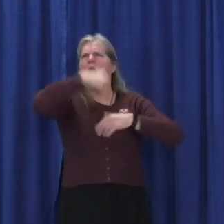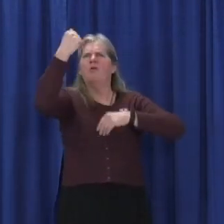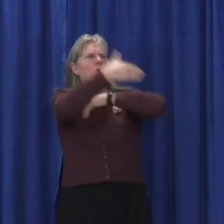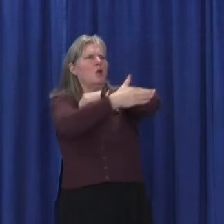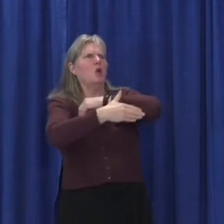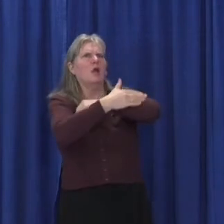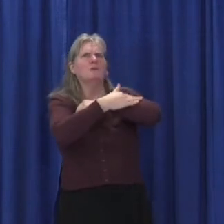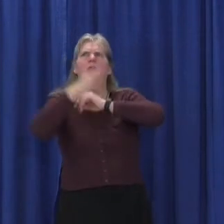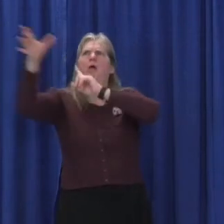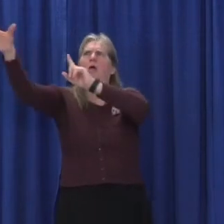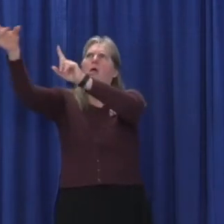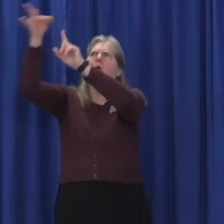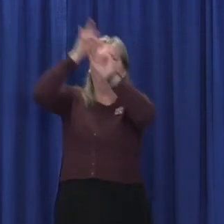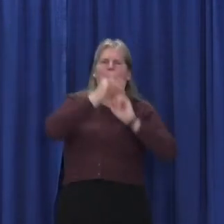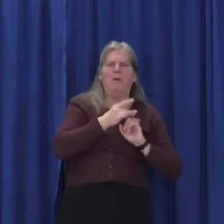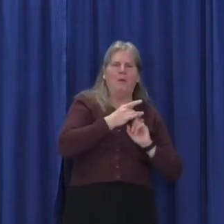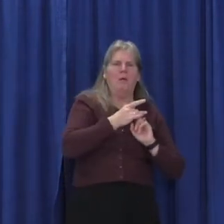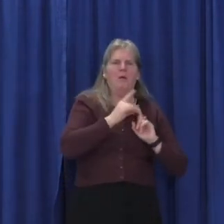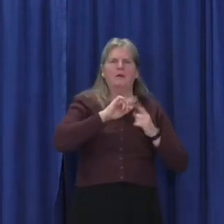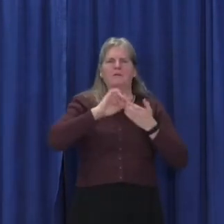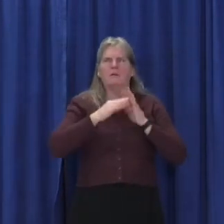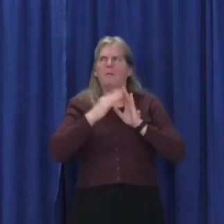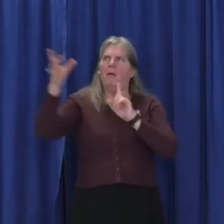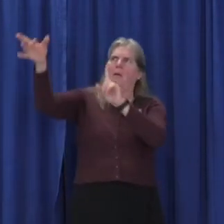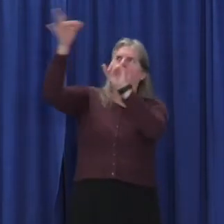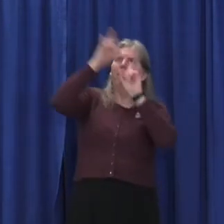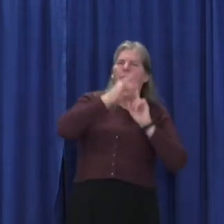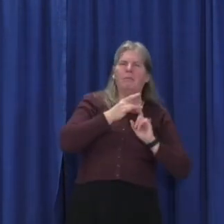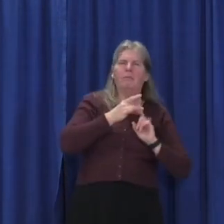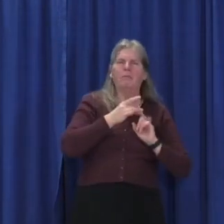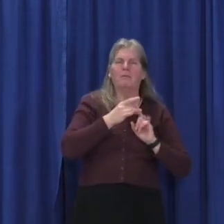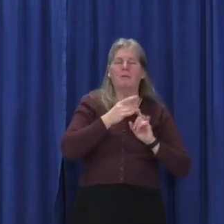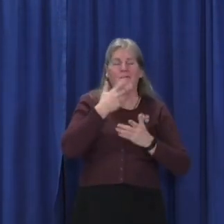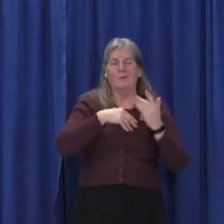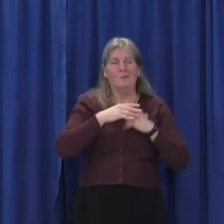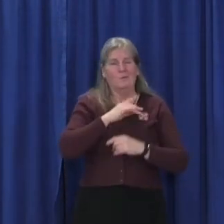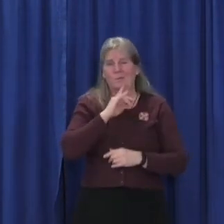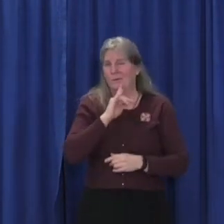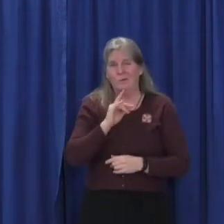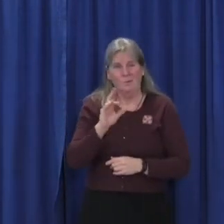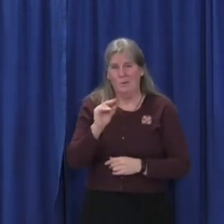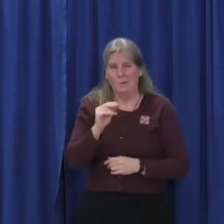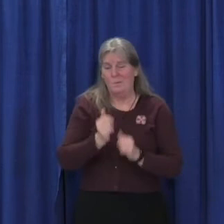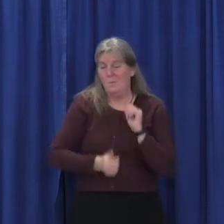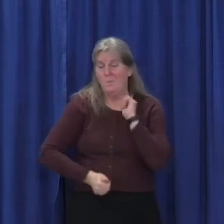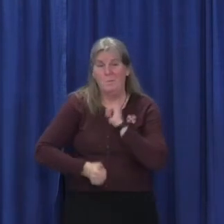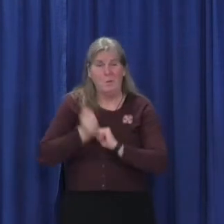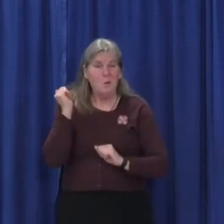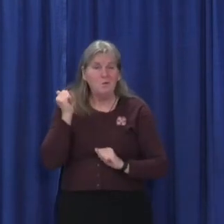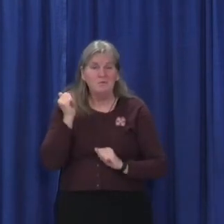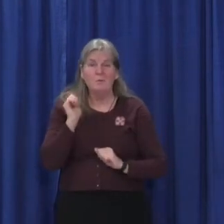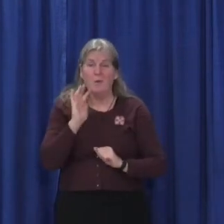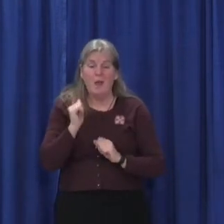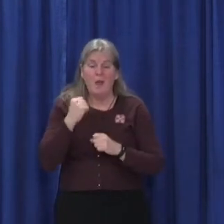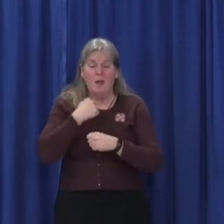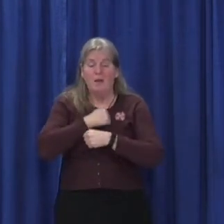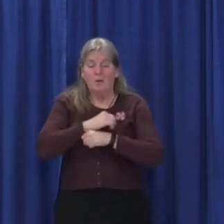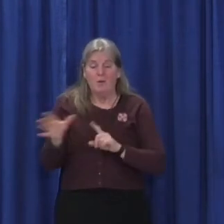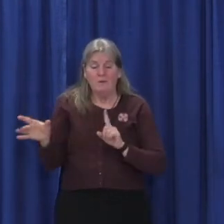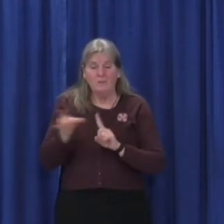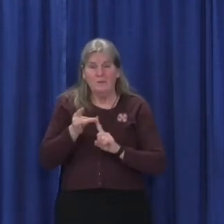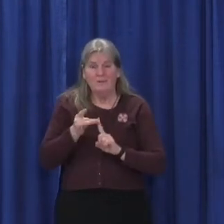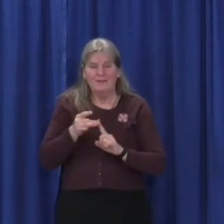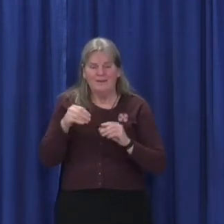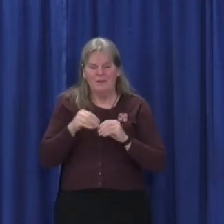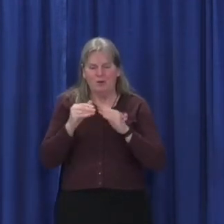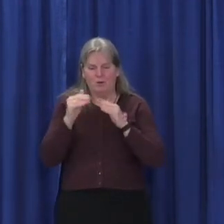or from a different community or a different social group. The fact is we're most likely to infect those people we're close to, those people in our